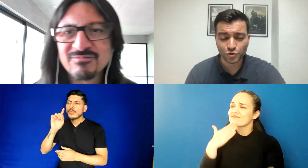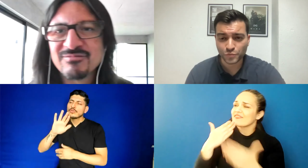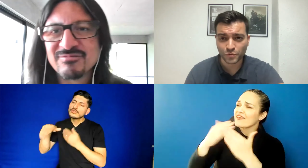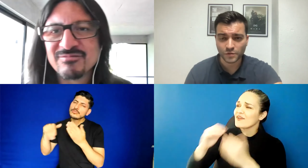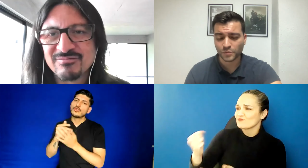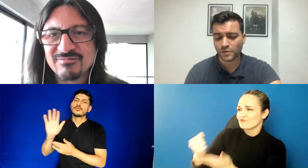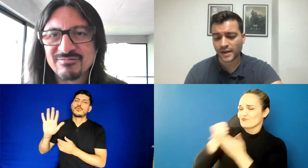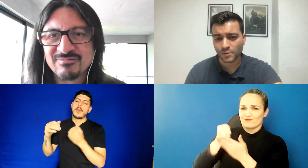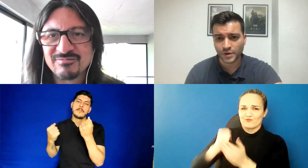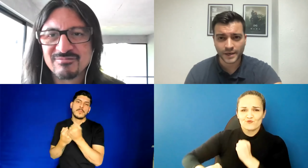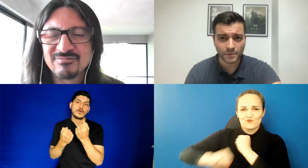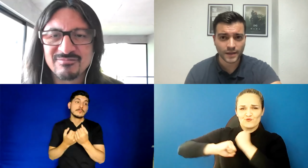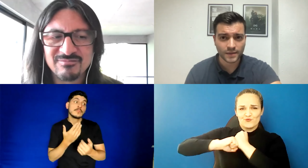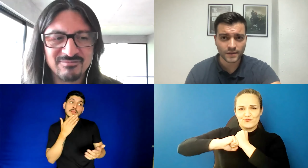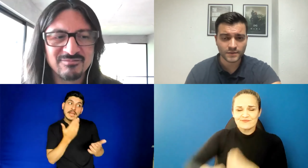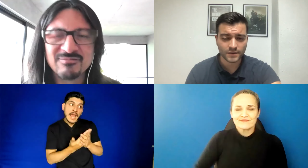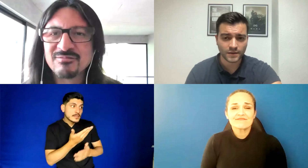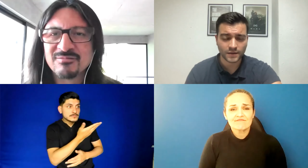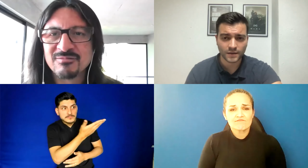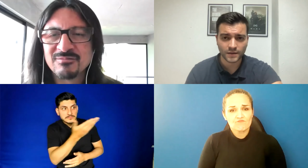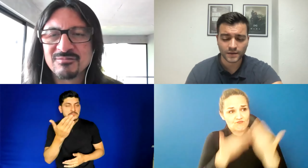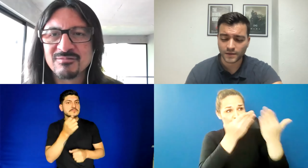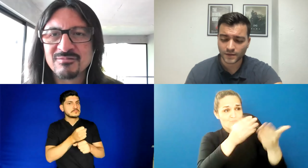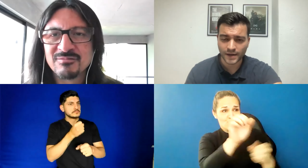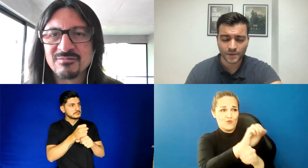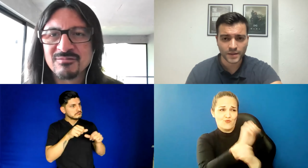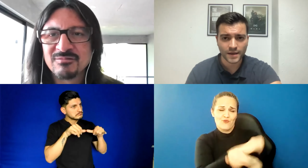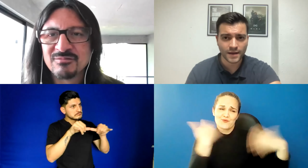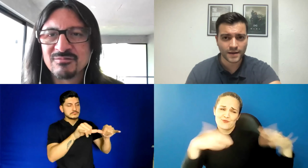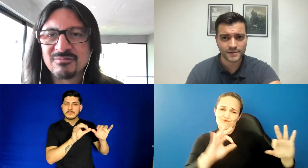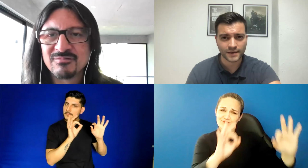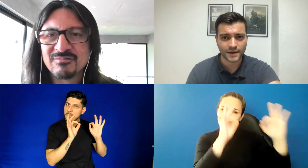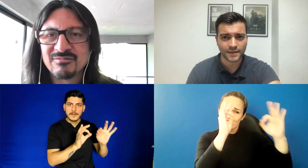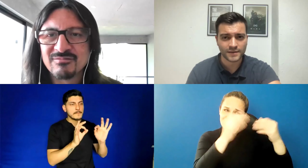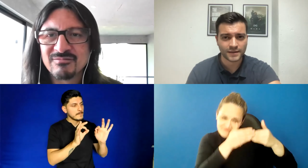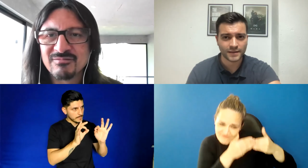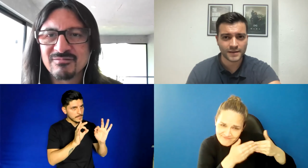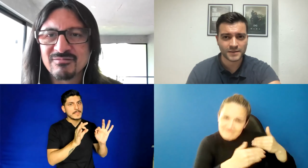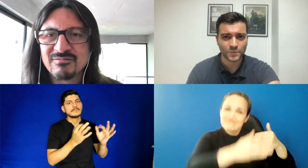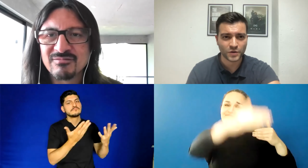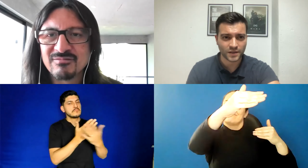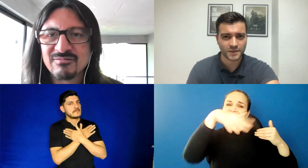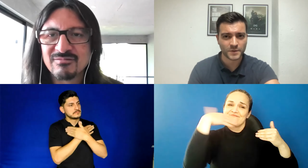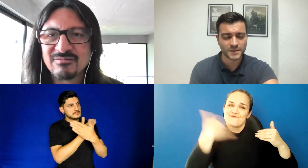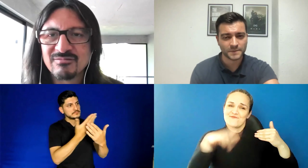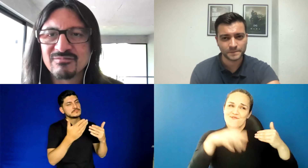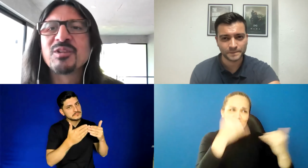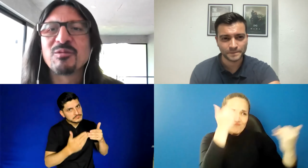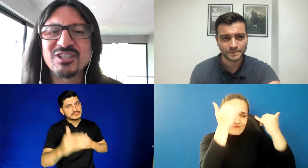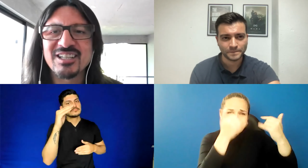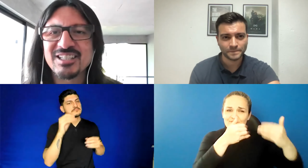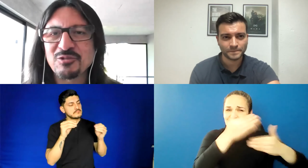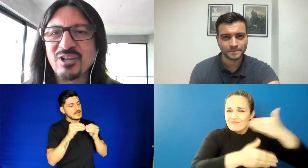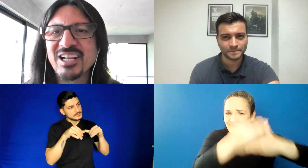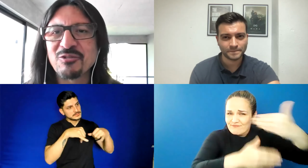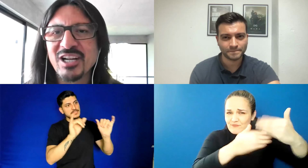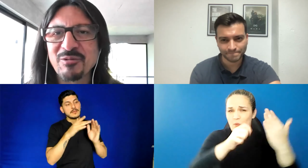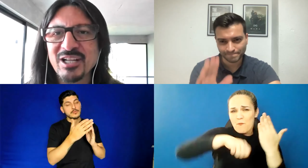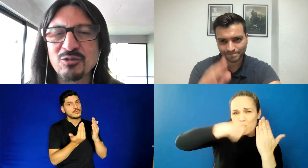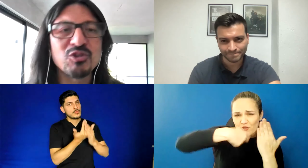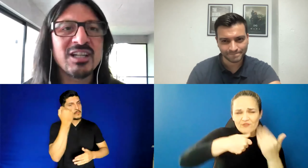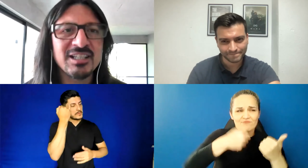have, and we want to thank you for all of your support. Well, I want to thank you for the wonderful work that you do and for giving life